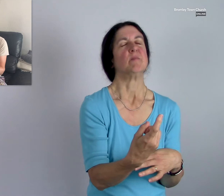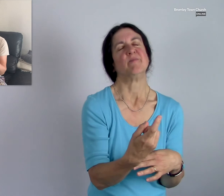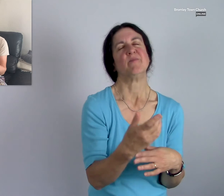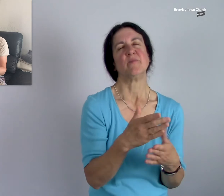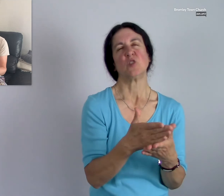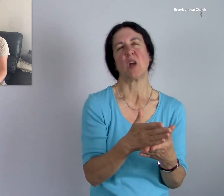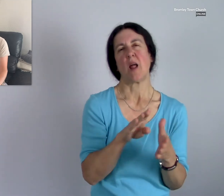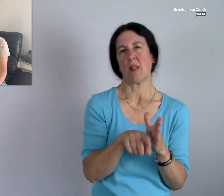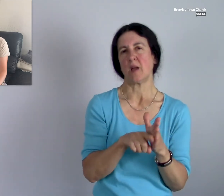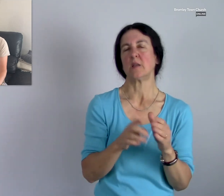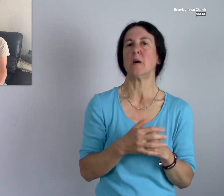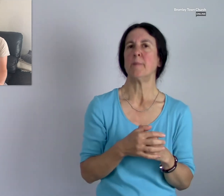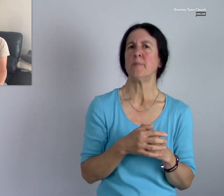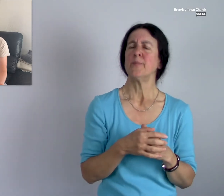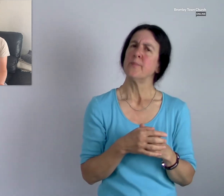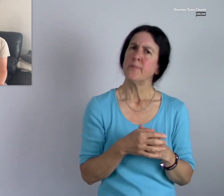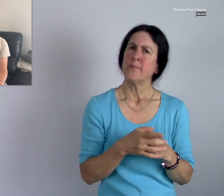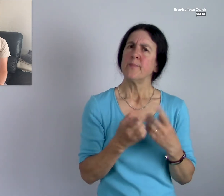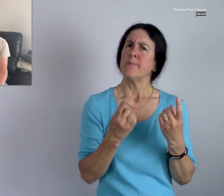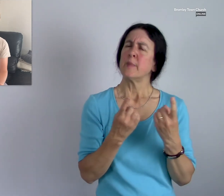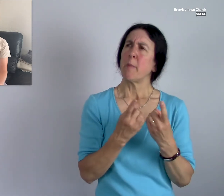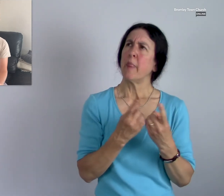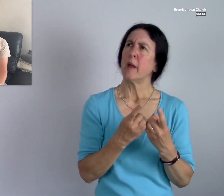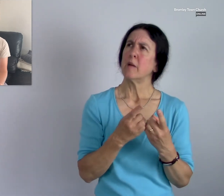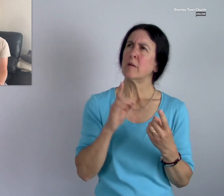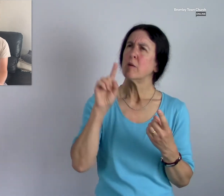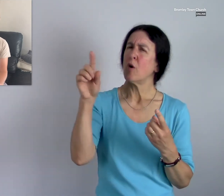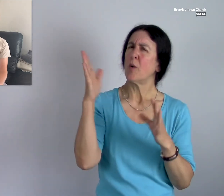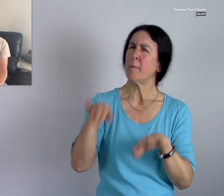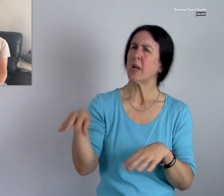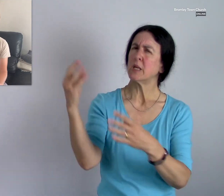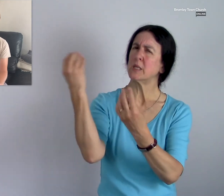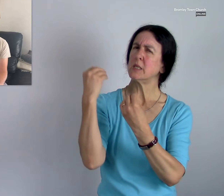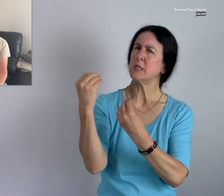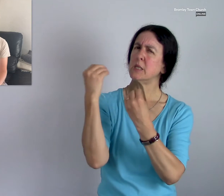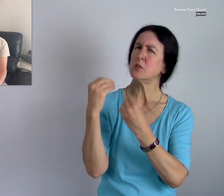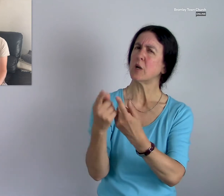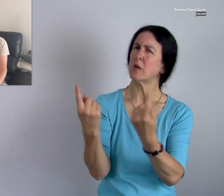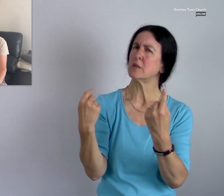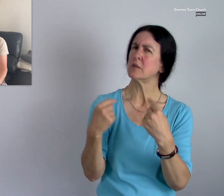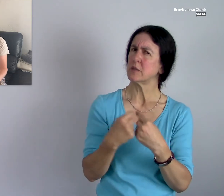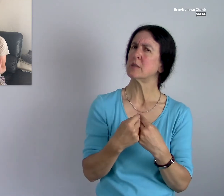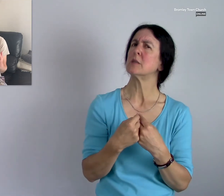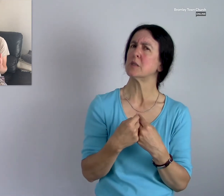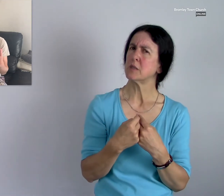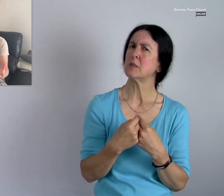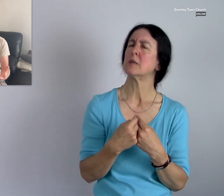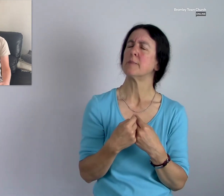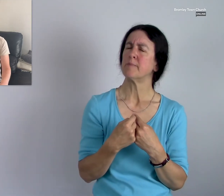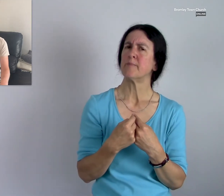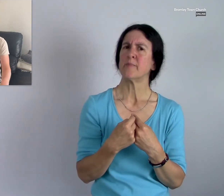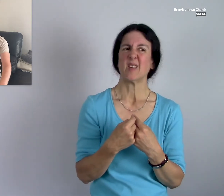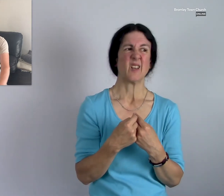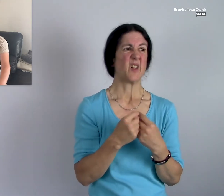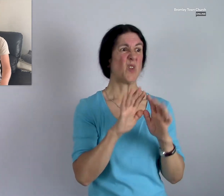come. But there's just one thing I think for us that God's been teaching us through this season, I'm sure he's been speaking to you about as well. Learning to trust